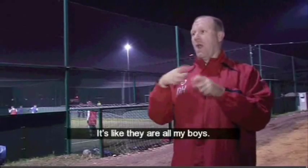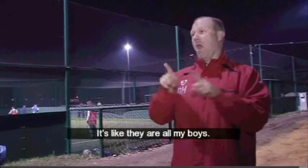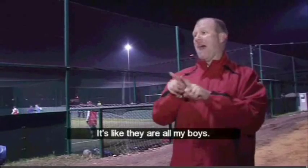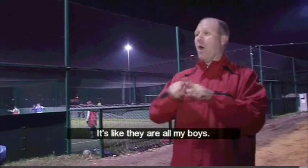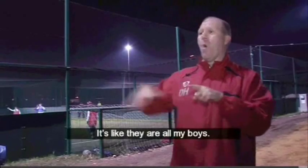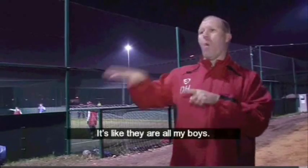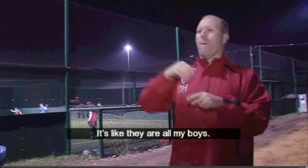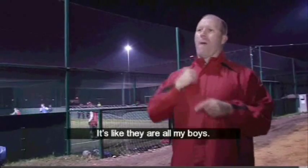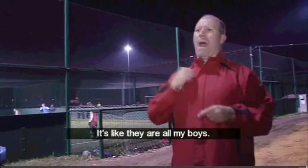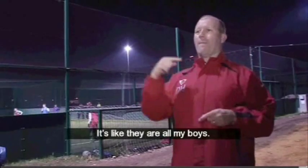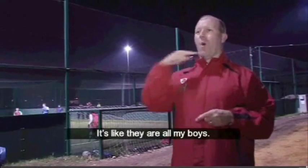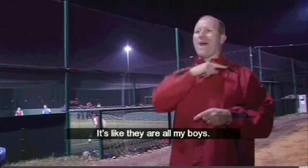my boys.